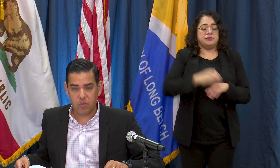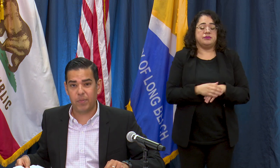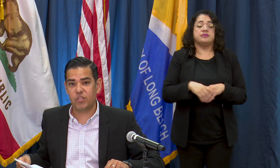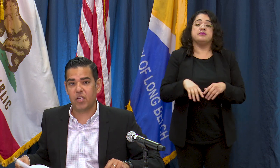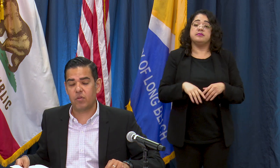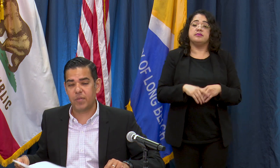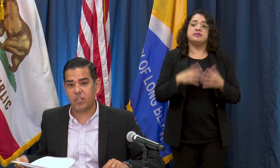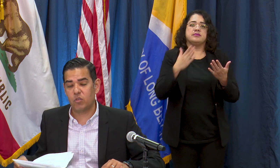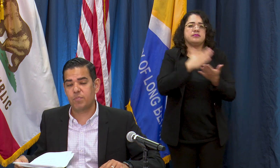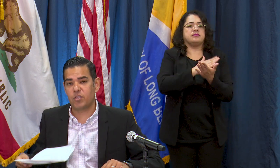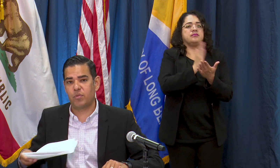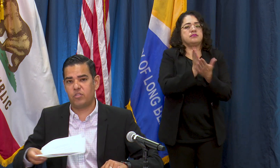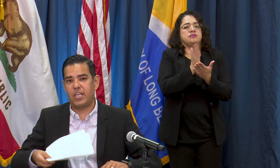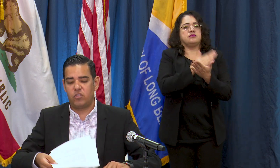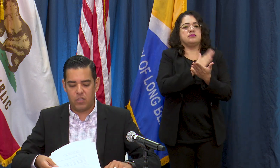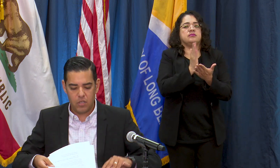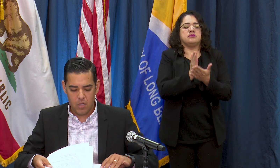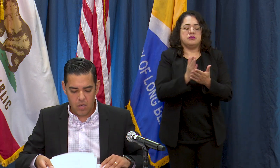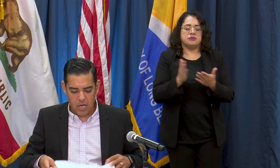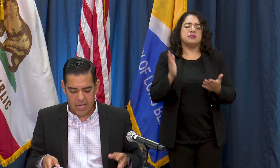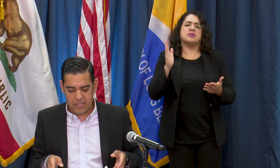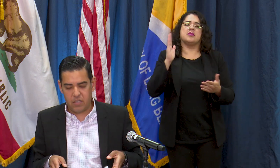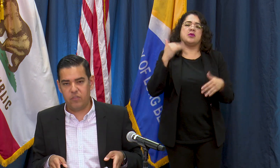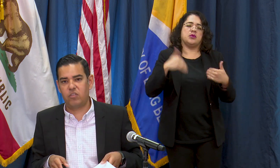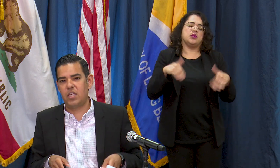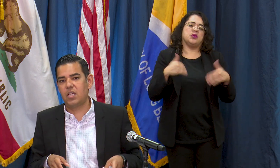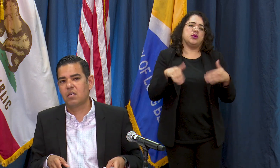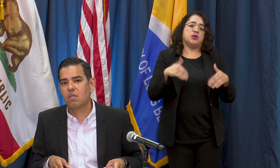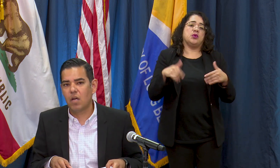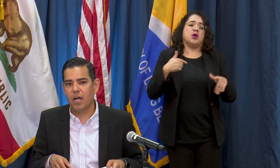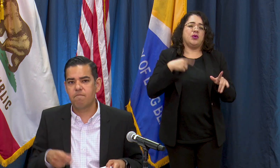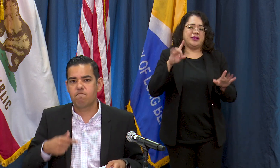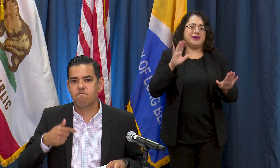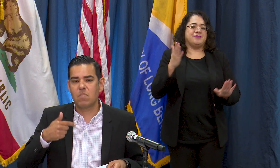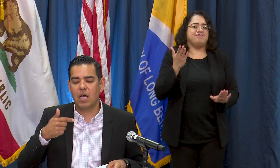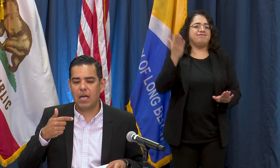relates to the budget. There'll be a huge budget presentation to the city